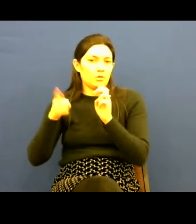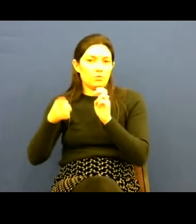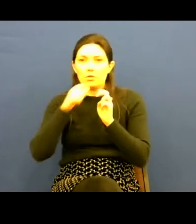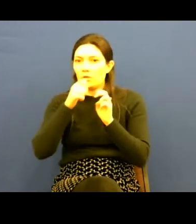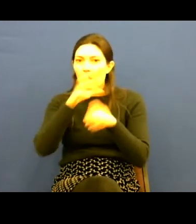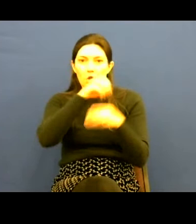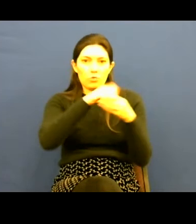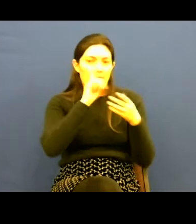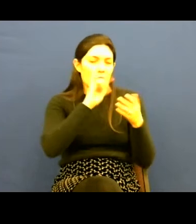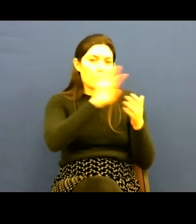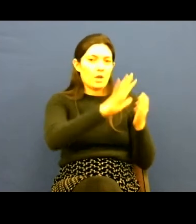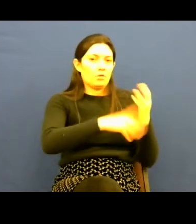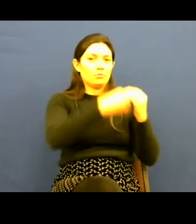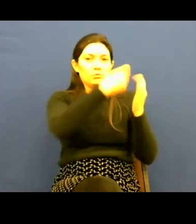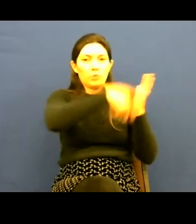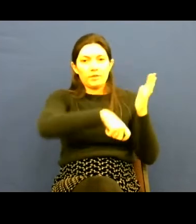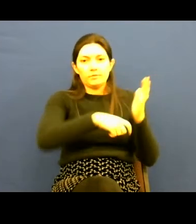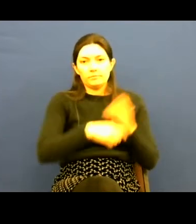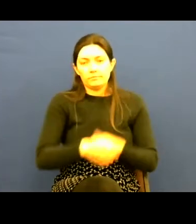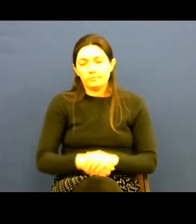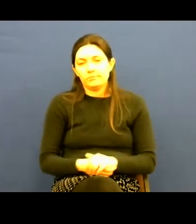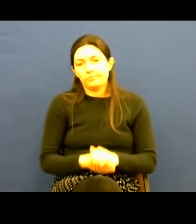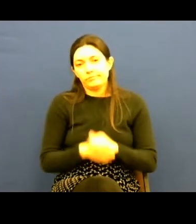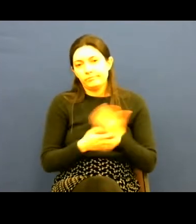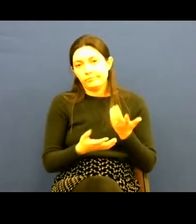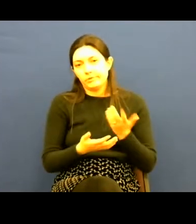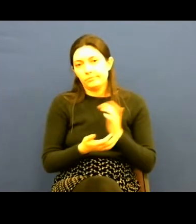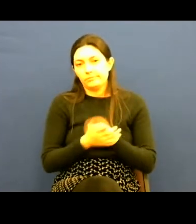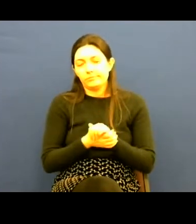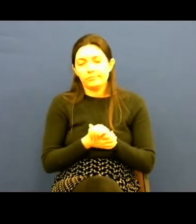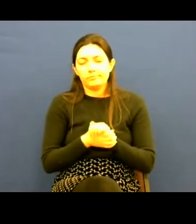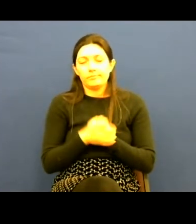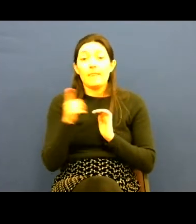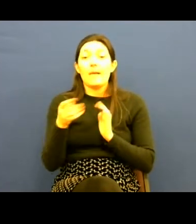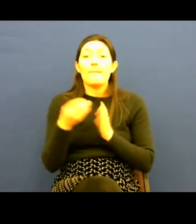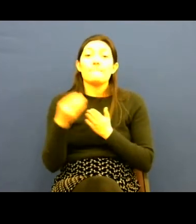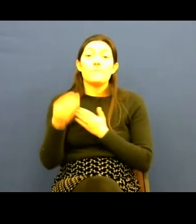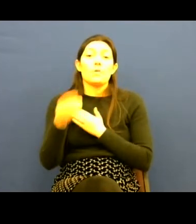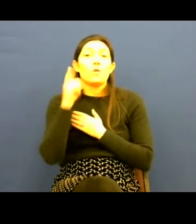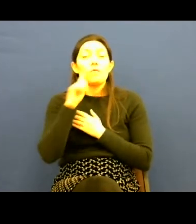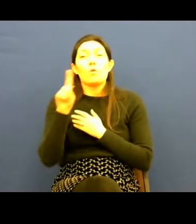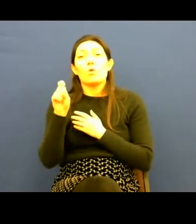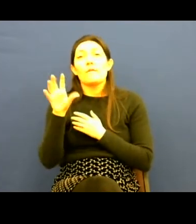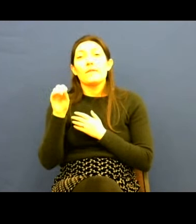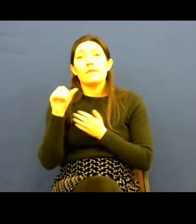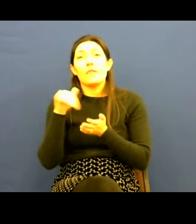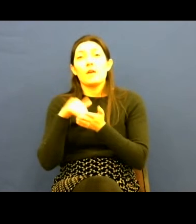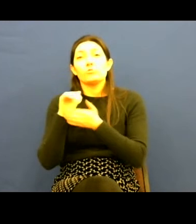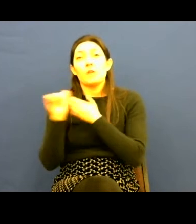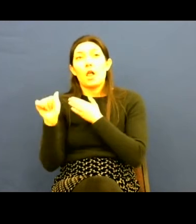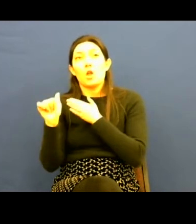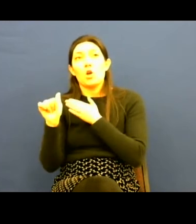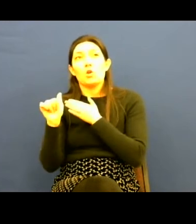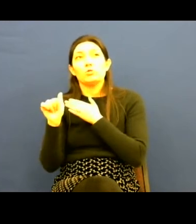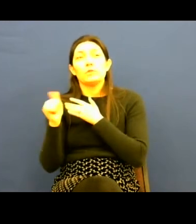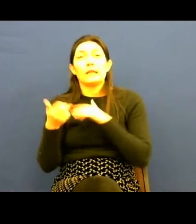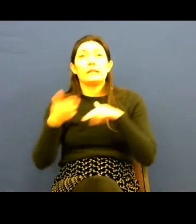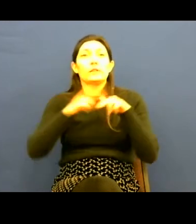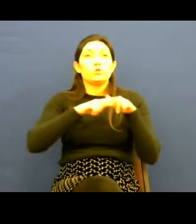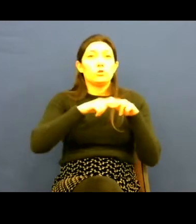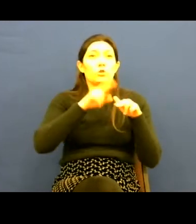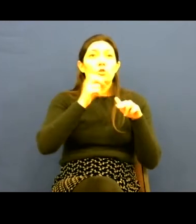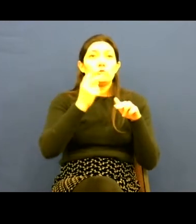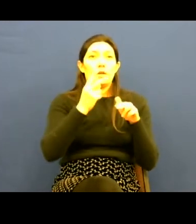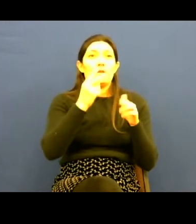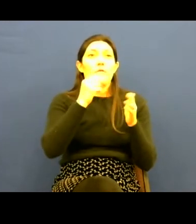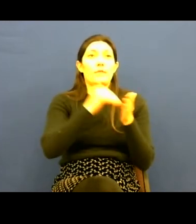their additional price. So they purchased it for $150,000. There was an additional $12,000 in